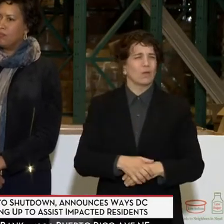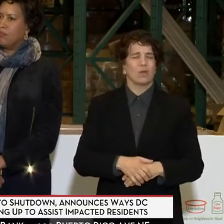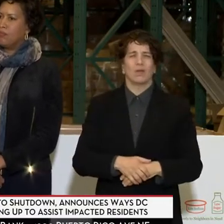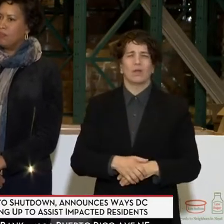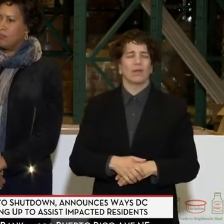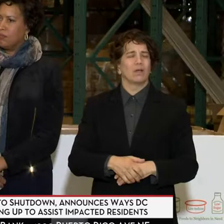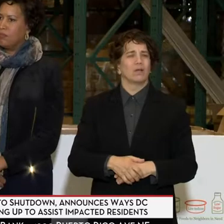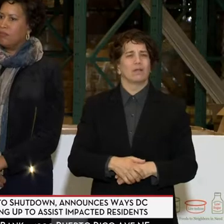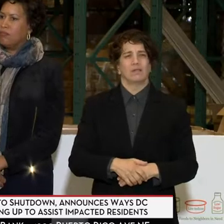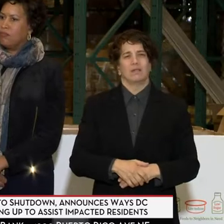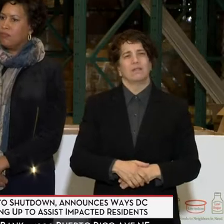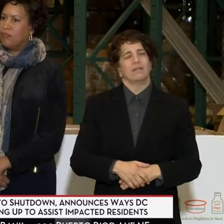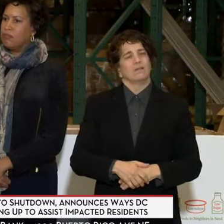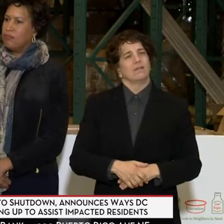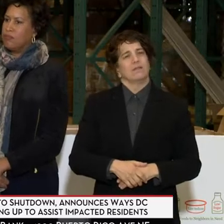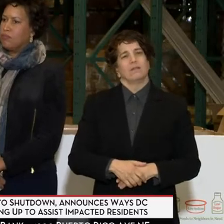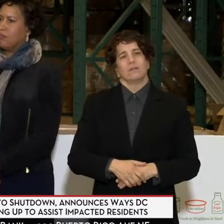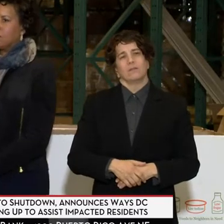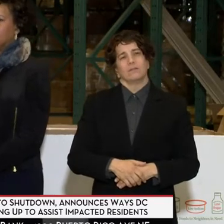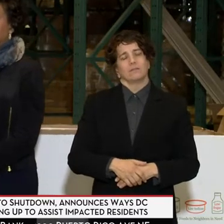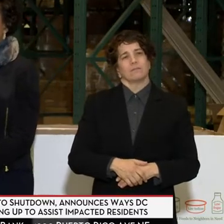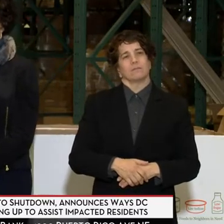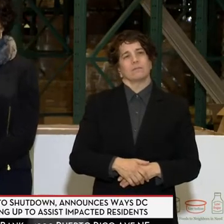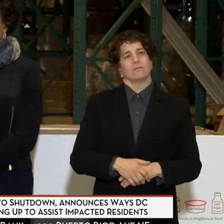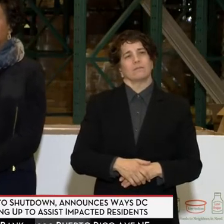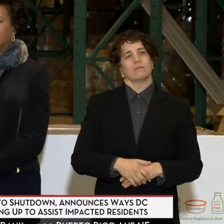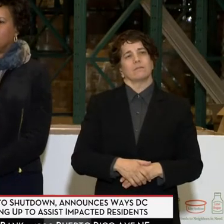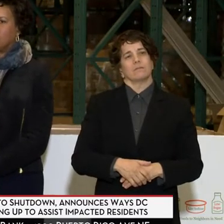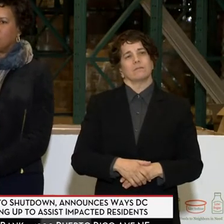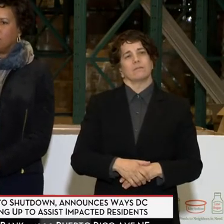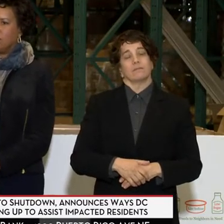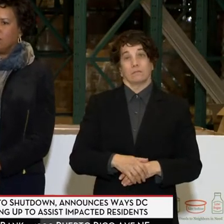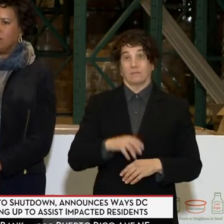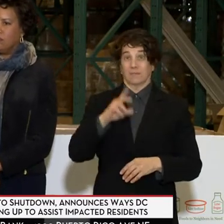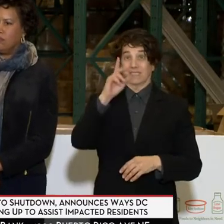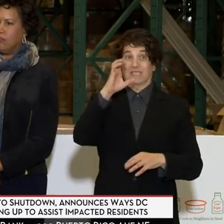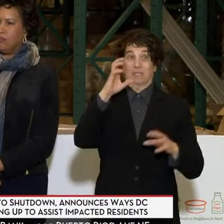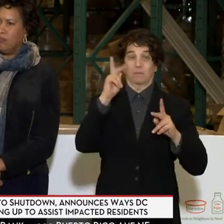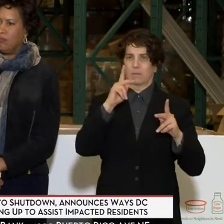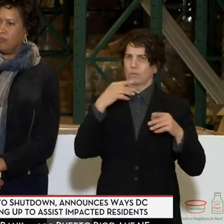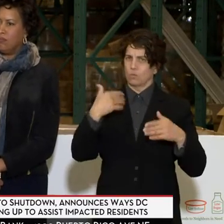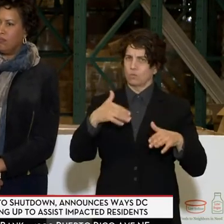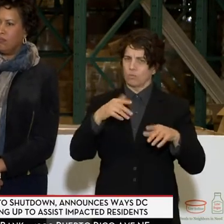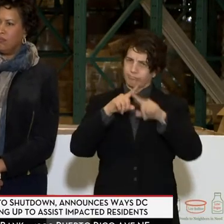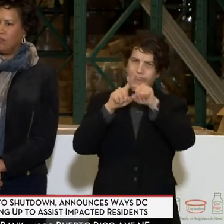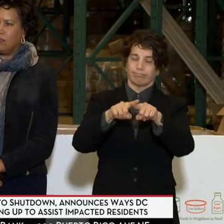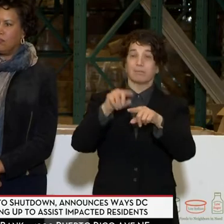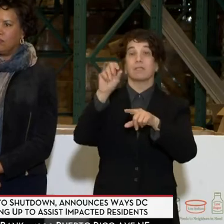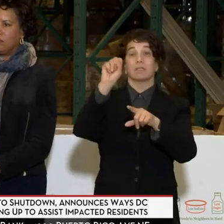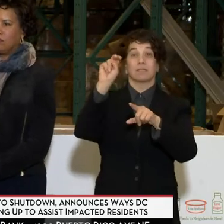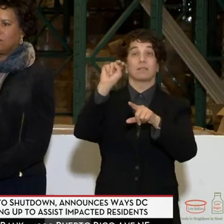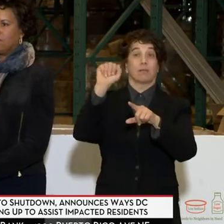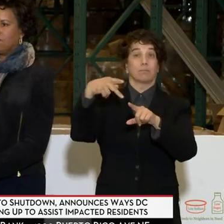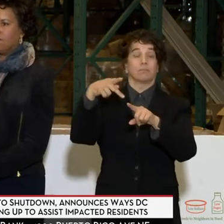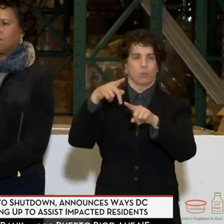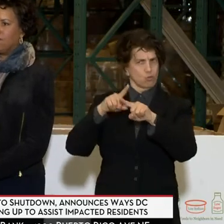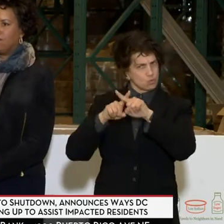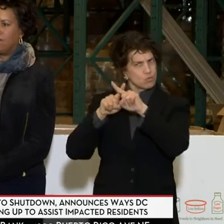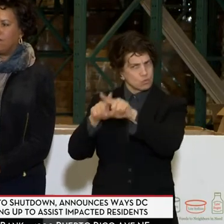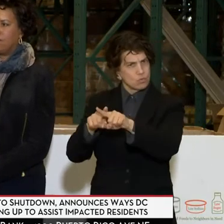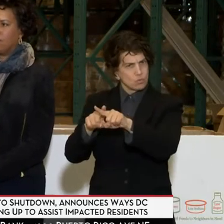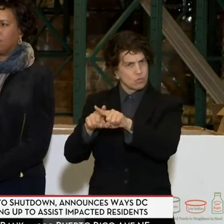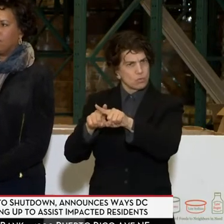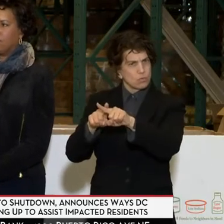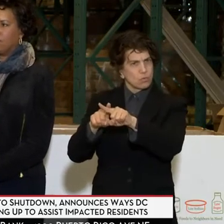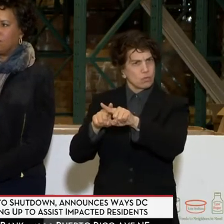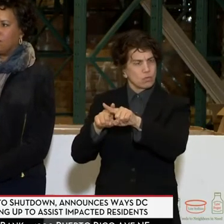of advocacy on behalf of SNAP recipients in this region. There are tremendous hardships that many of them are facing. Many of you